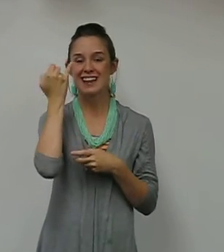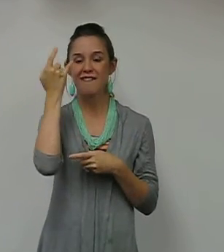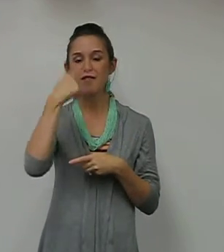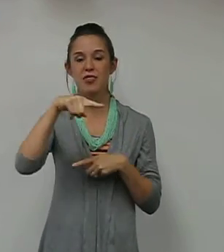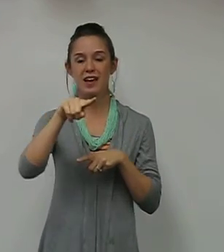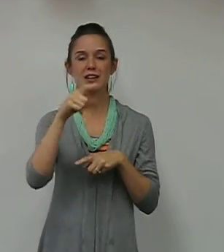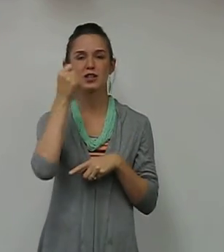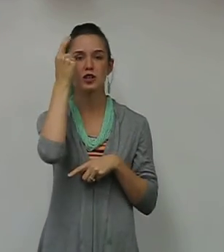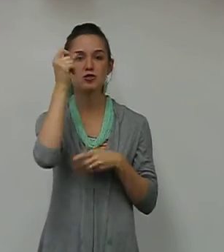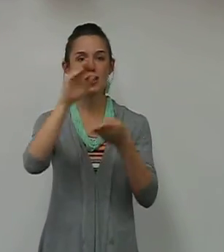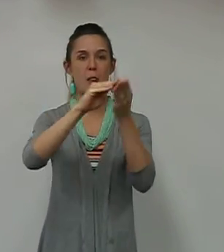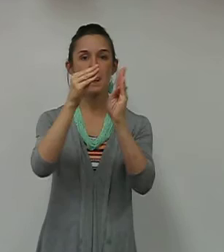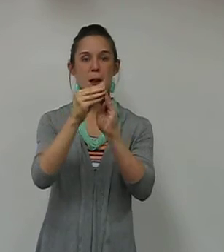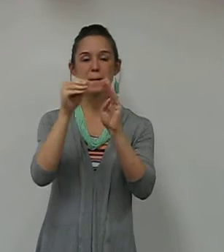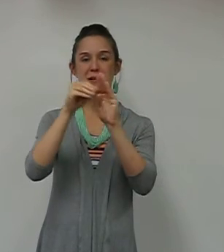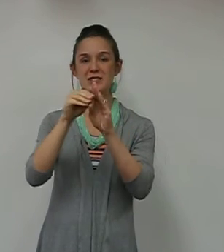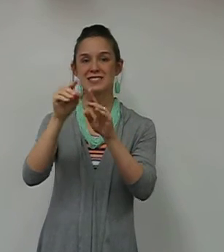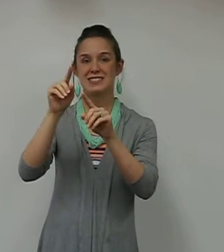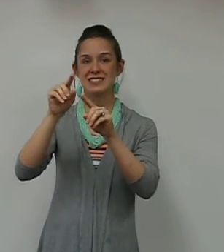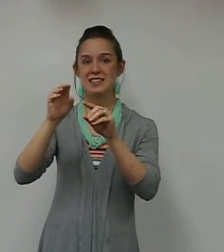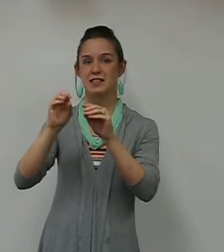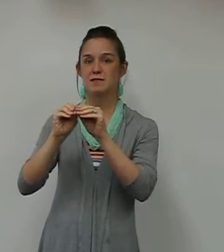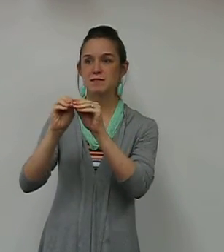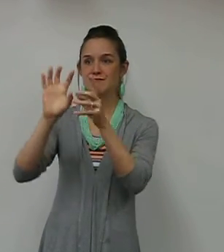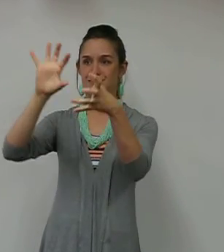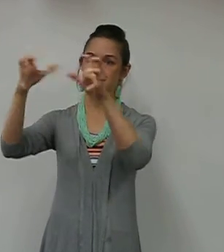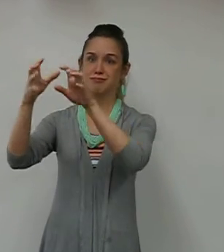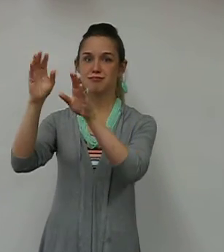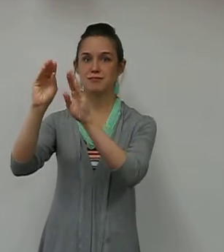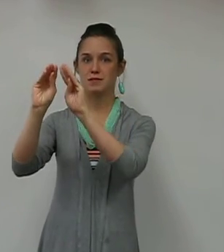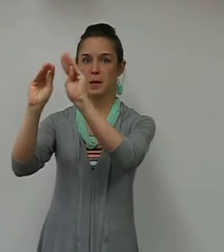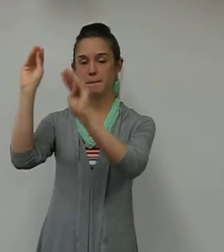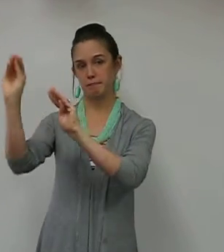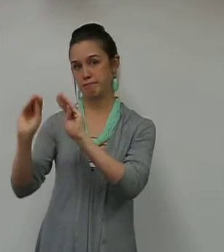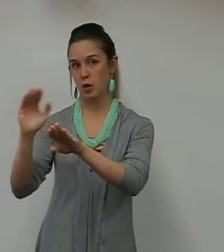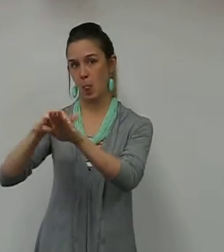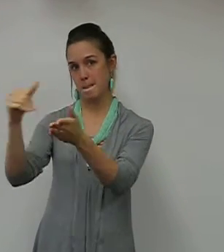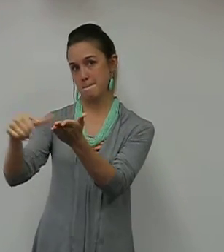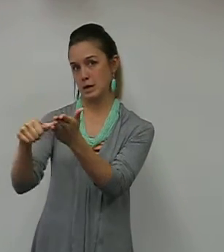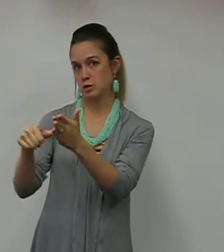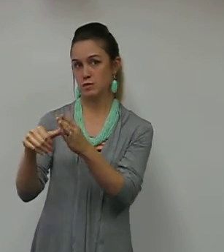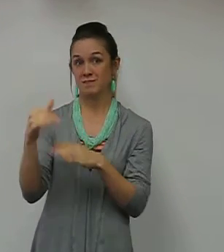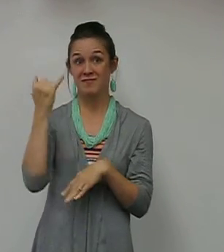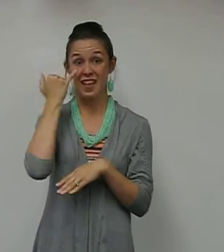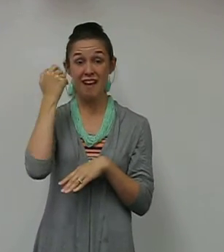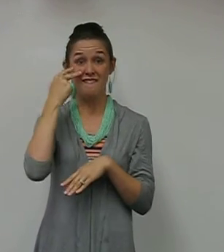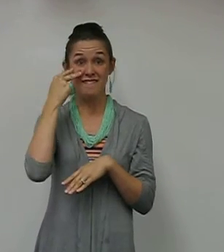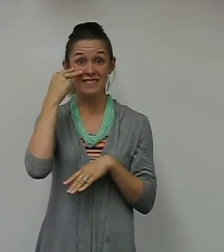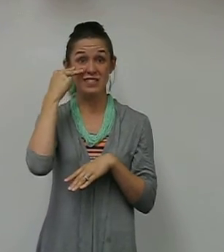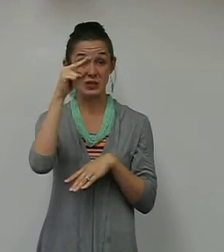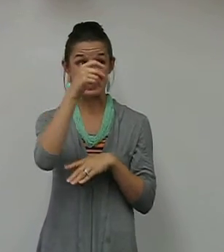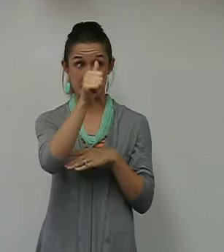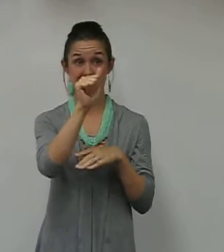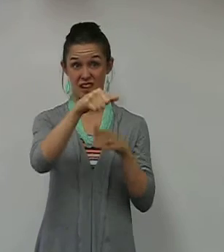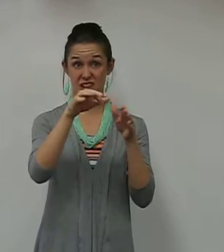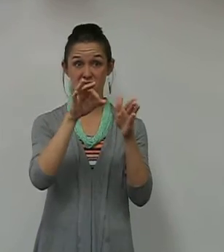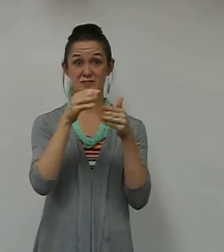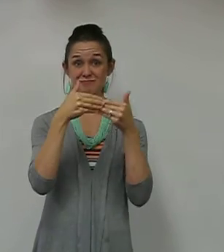format. So if you start counting at 10, can you count on? Yes. Okay, So, do it for me. 10, 11,